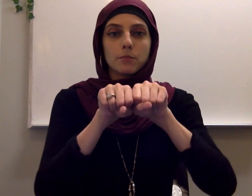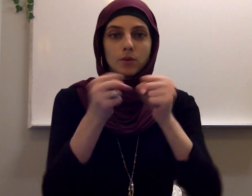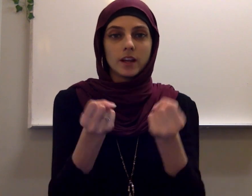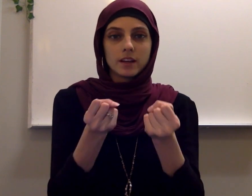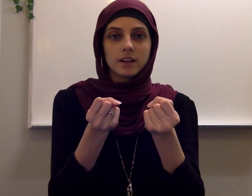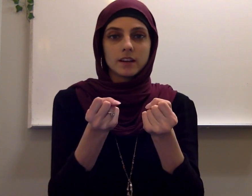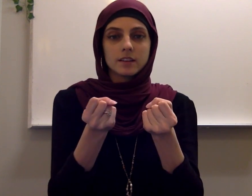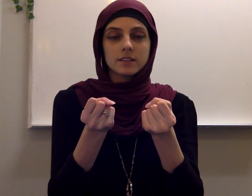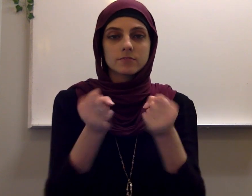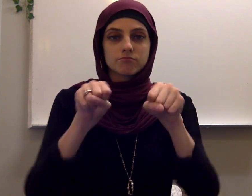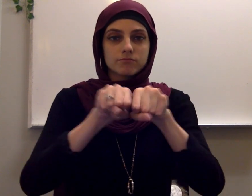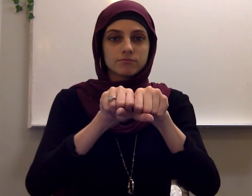Break.